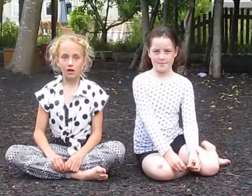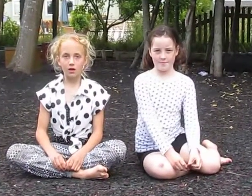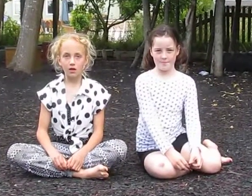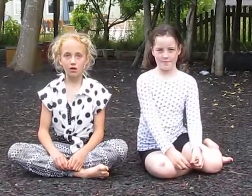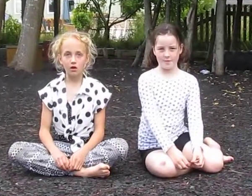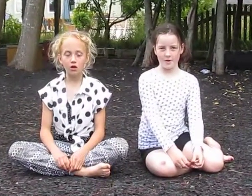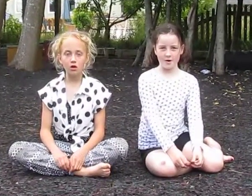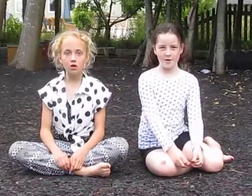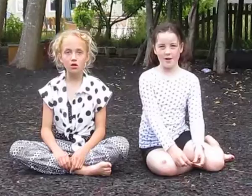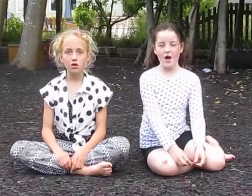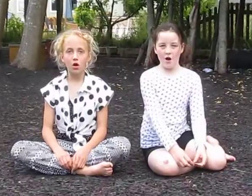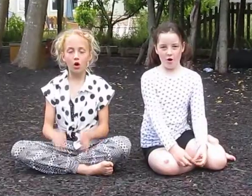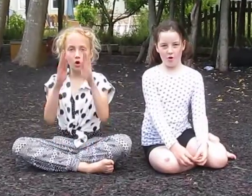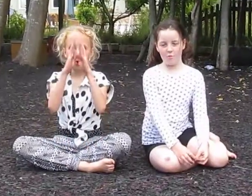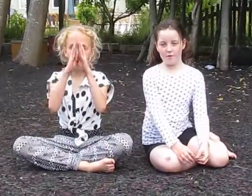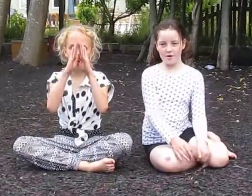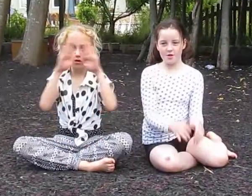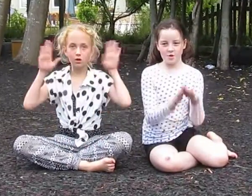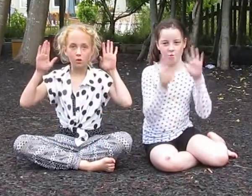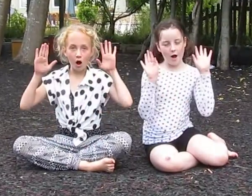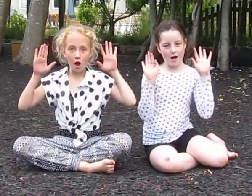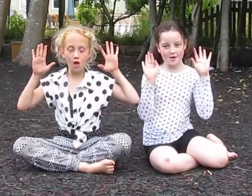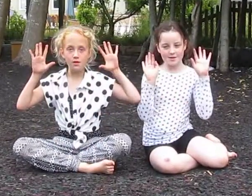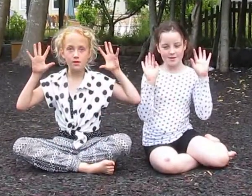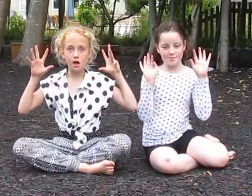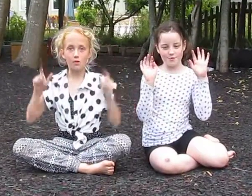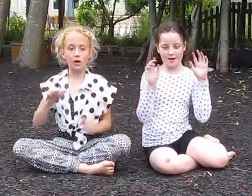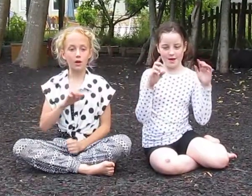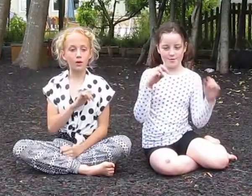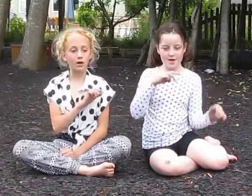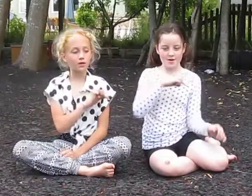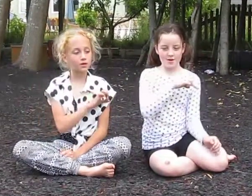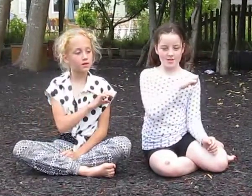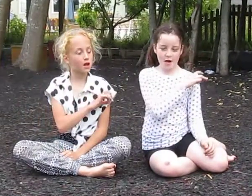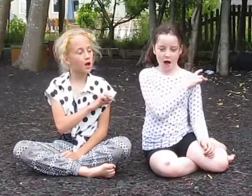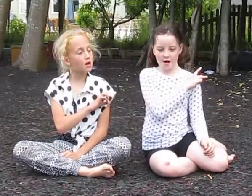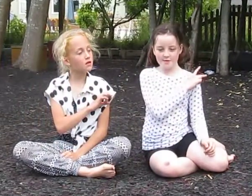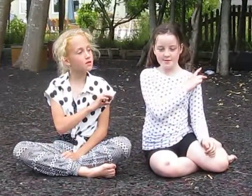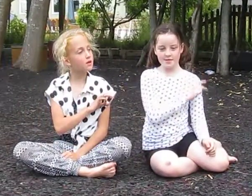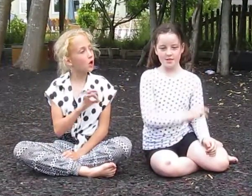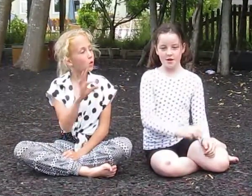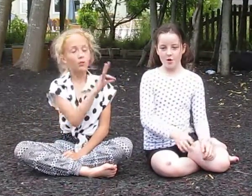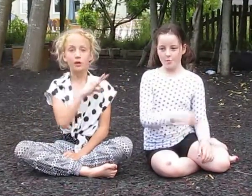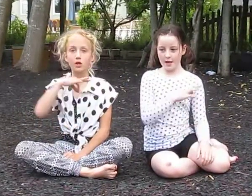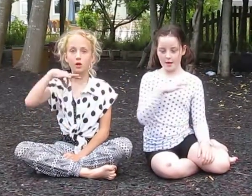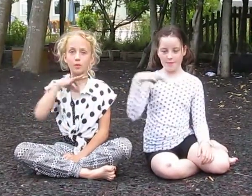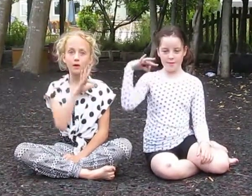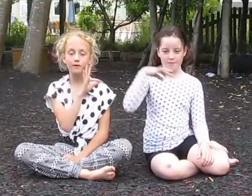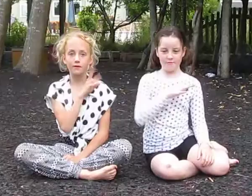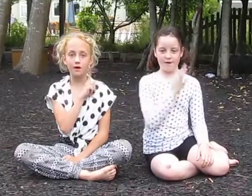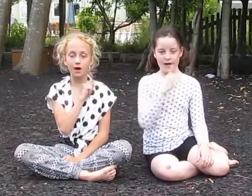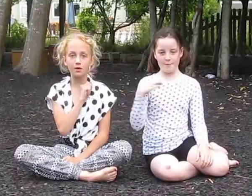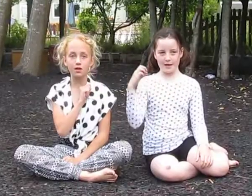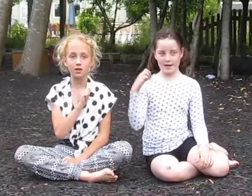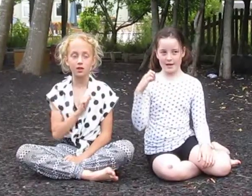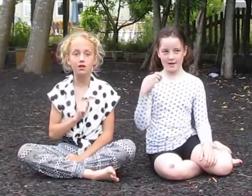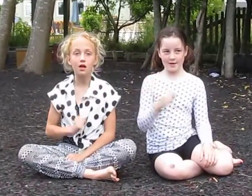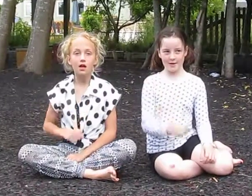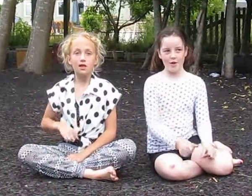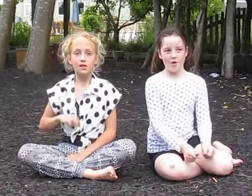Hey girl, open your walls, play with your dolls, we'll be a perfect family. It's